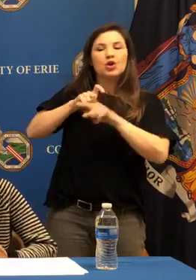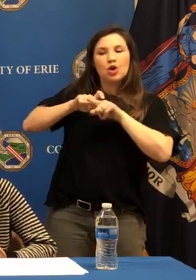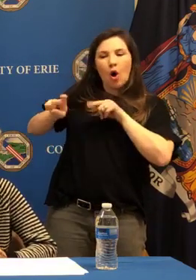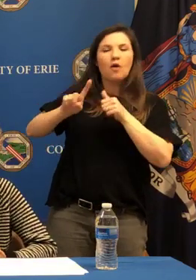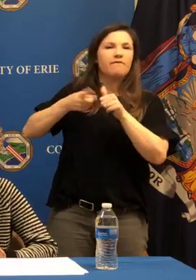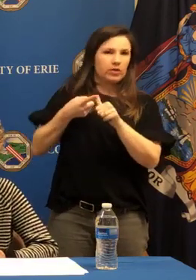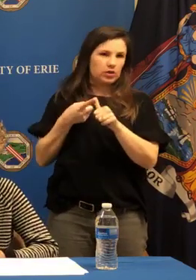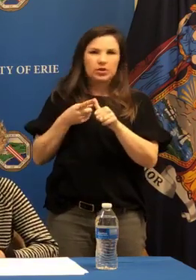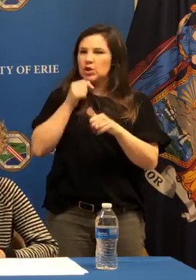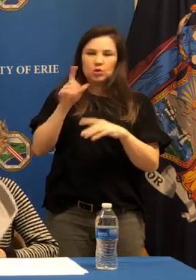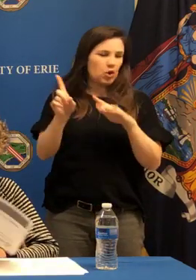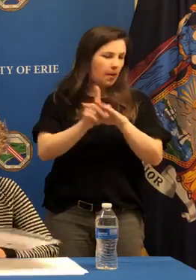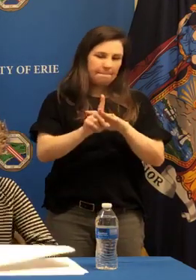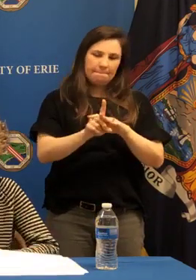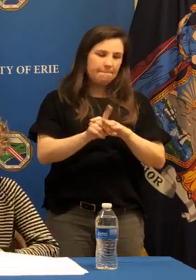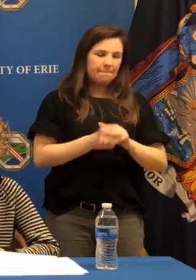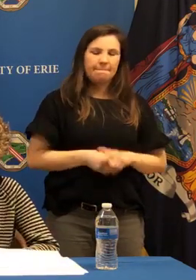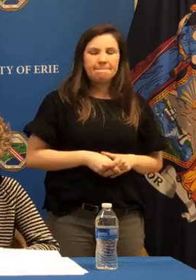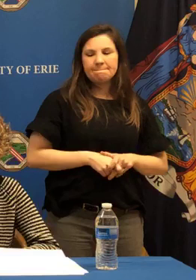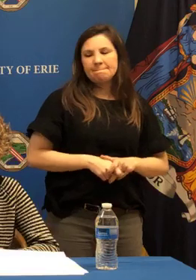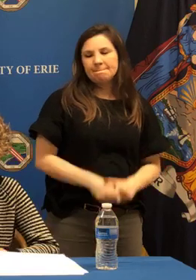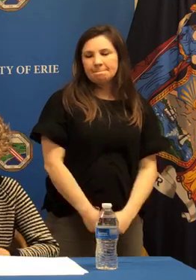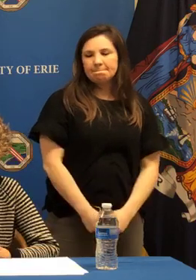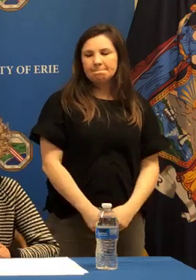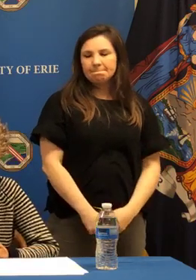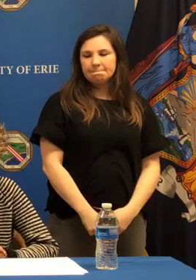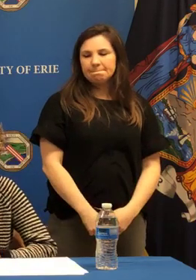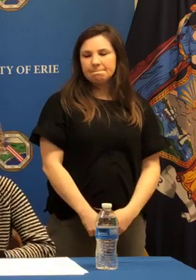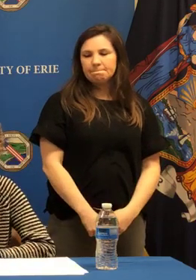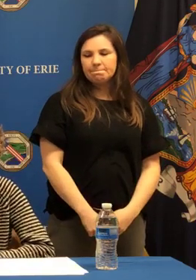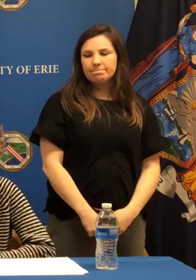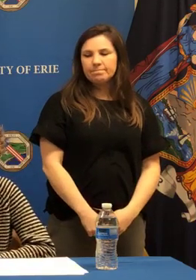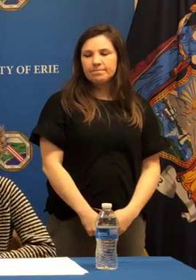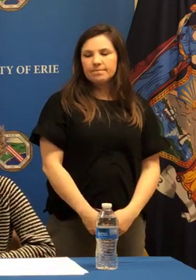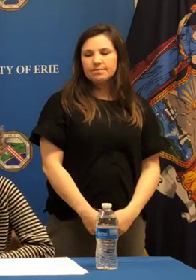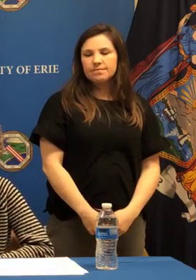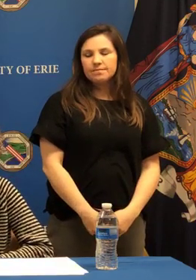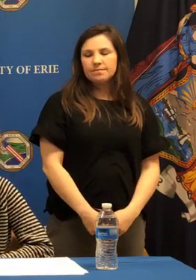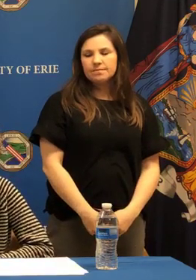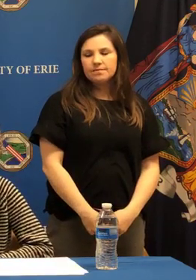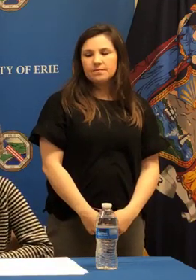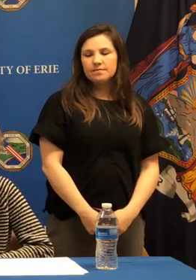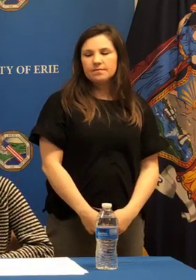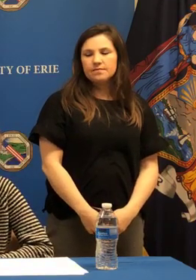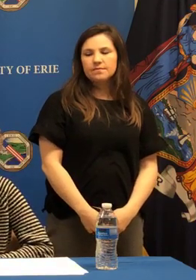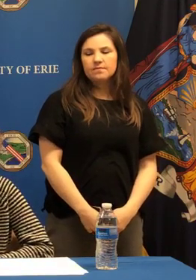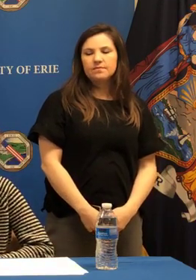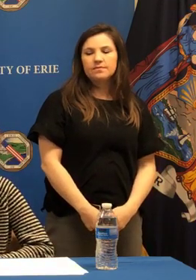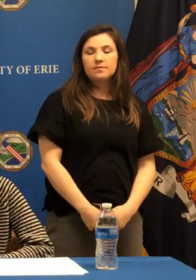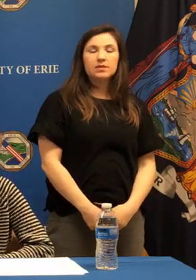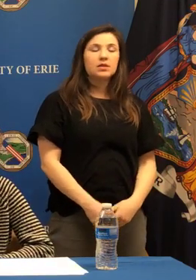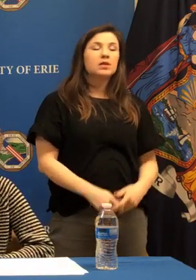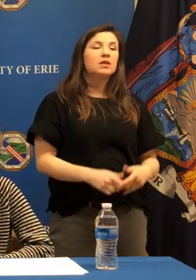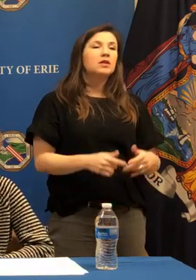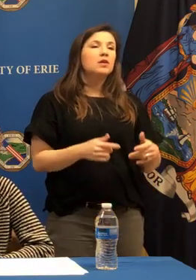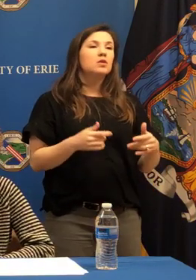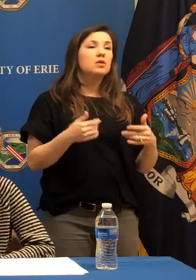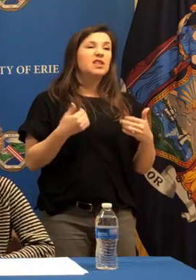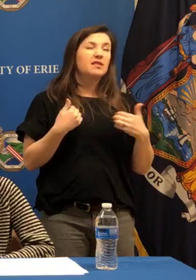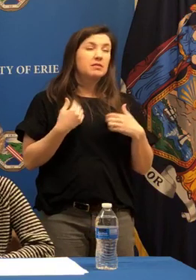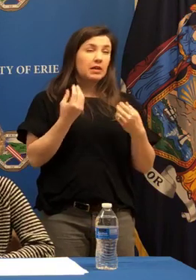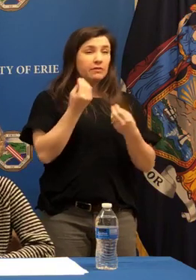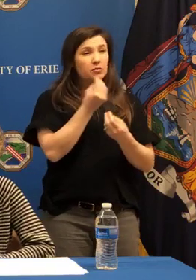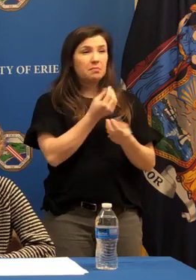first. Just don't show up. So, we have some great information about not